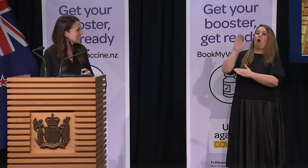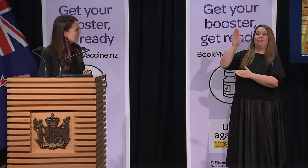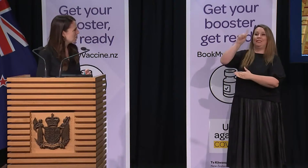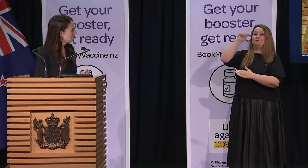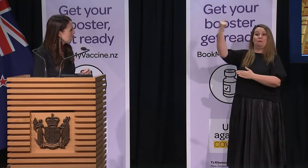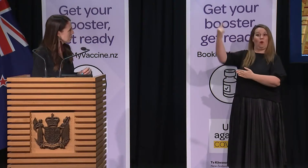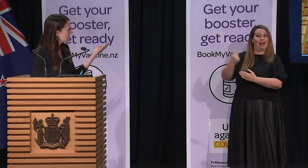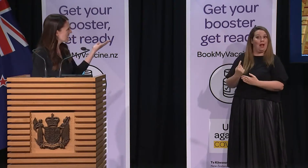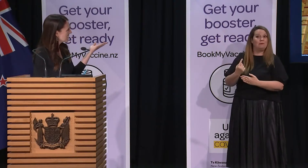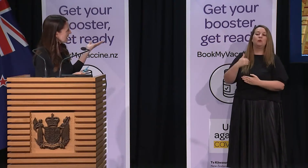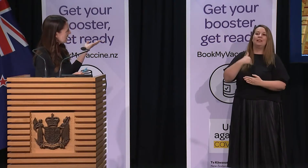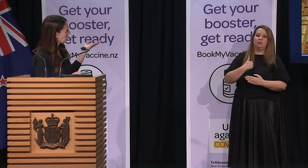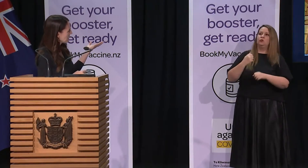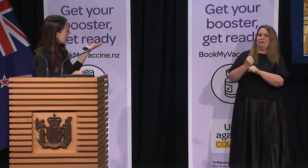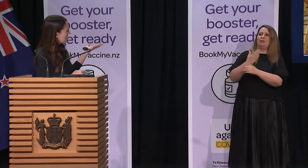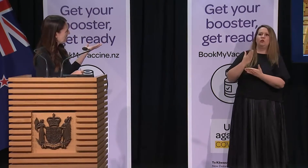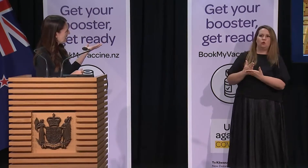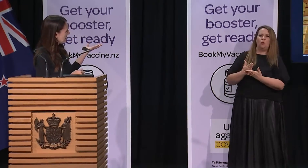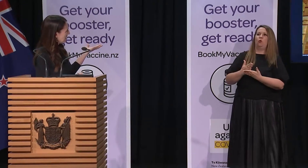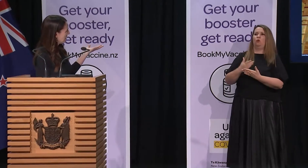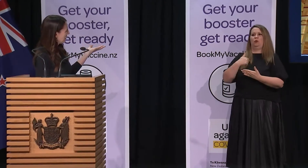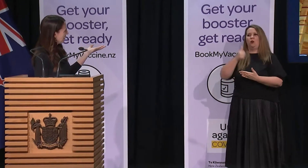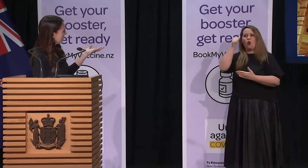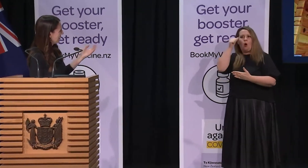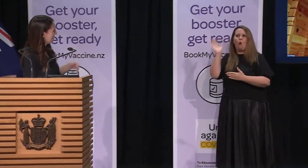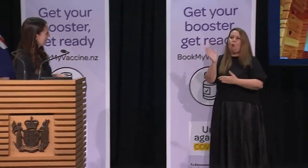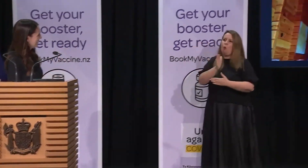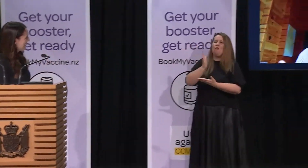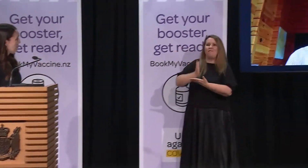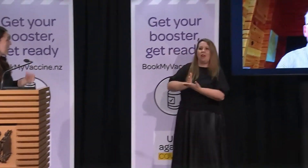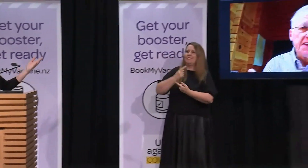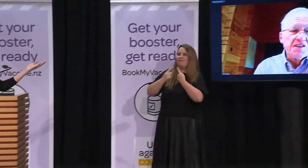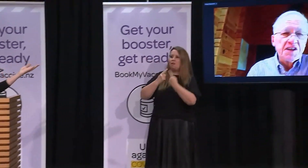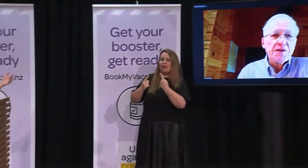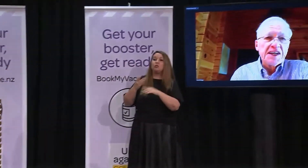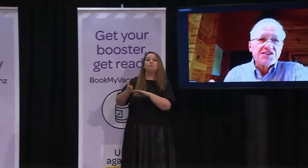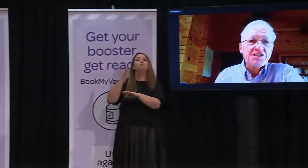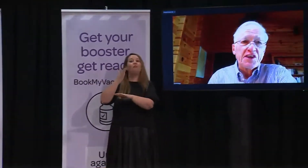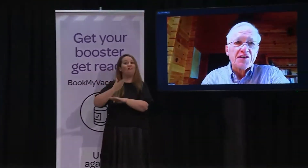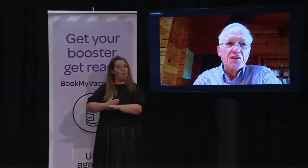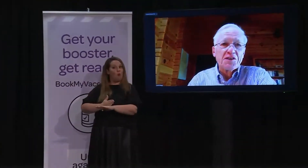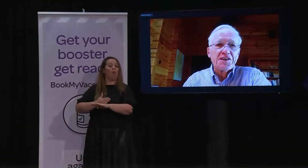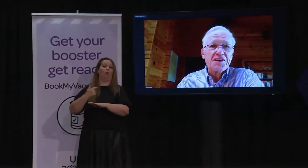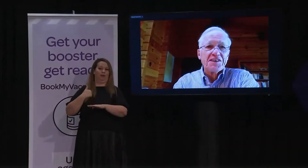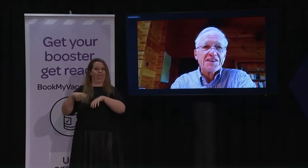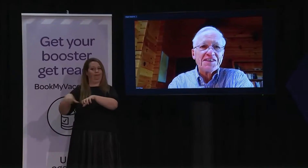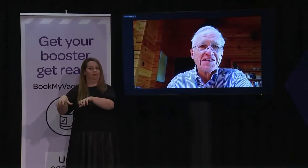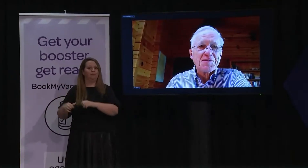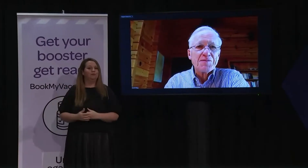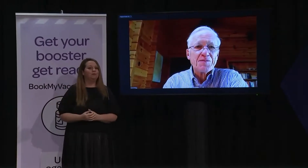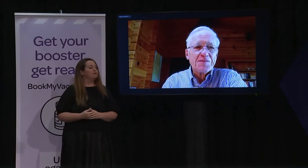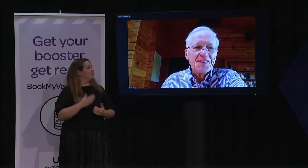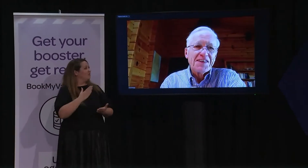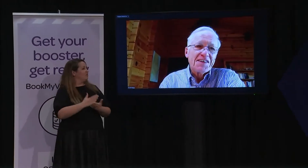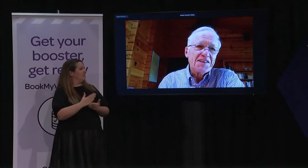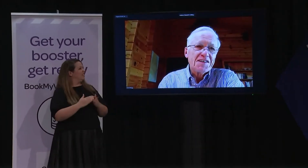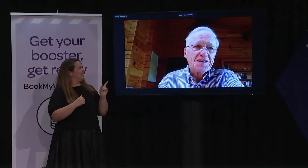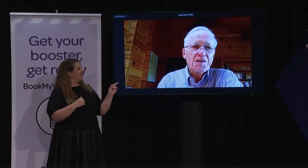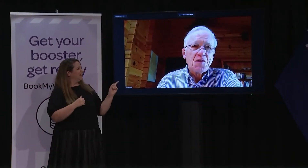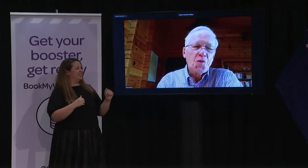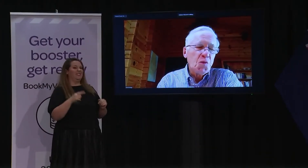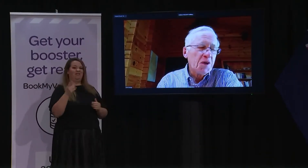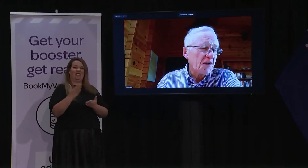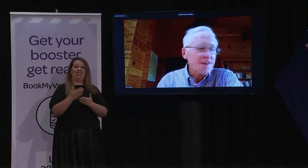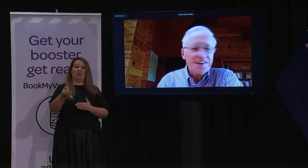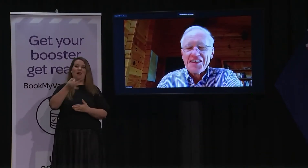decision. Professor, is there anything you wanted to add on that? Well, I would just... they're essentially asking whether or not your advice was necessary. You might have a view on